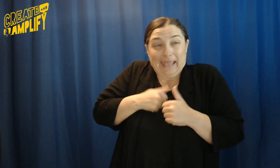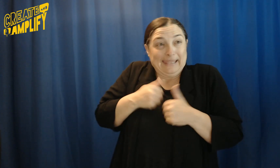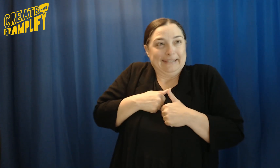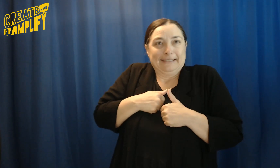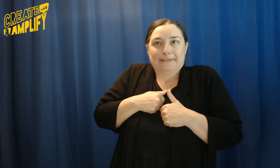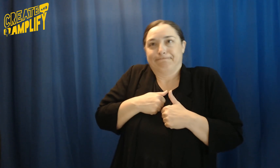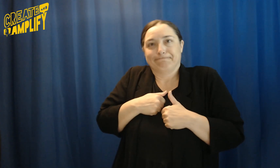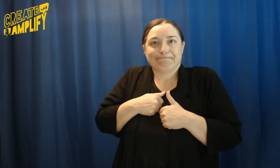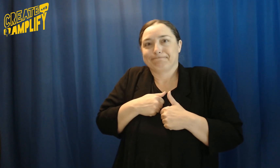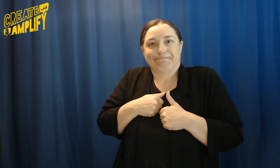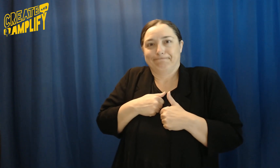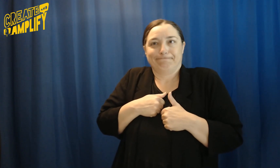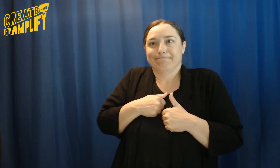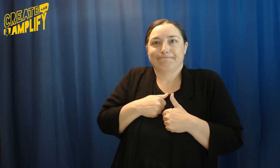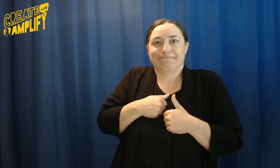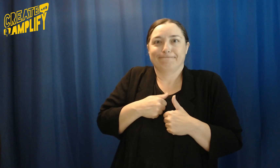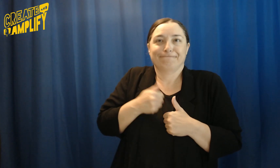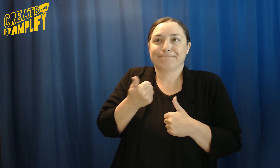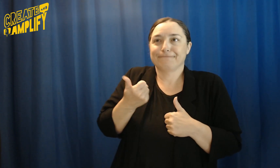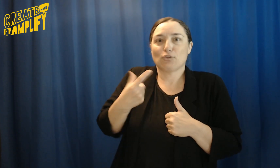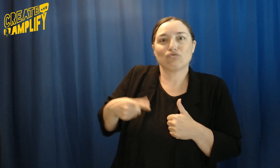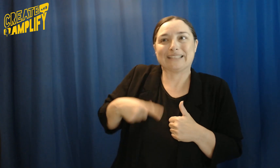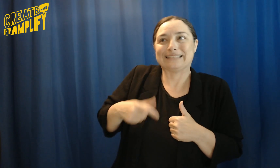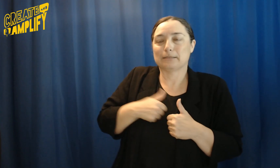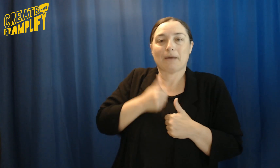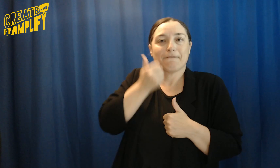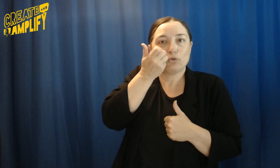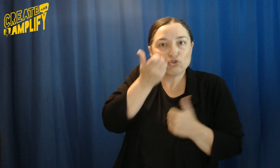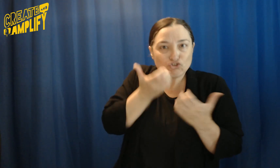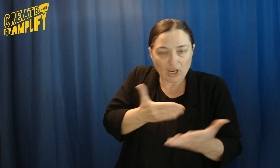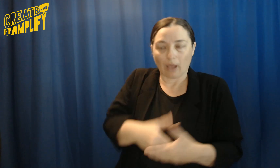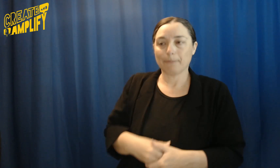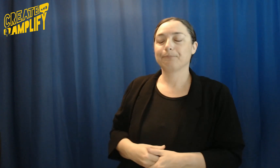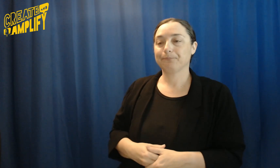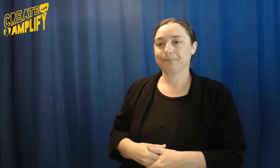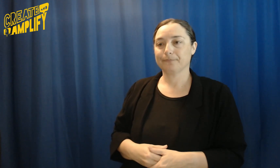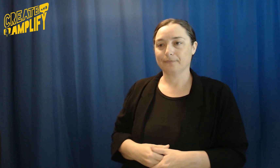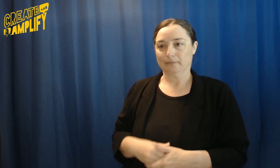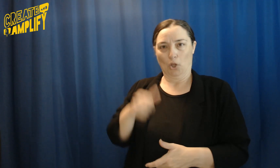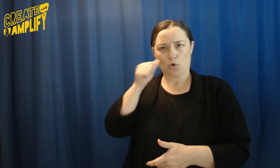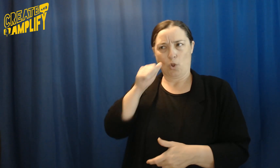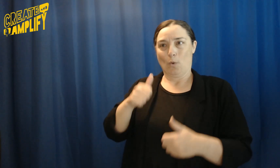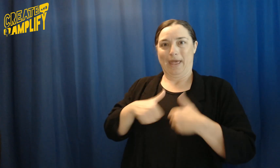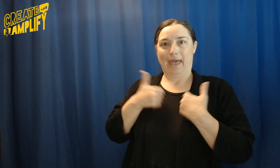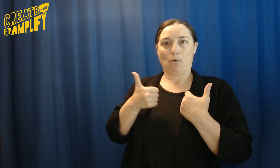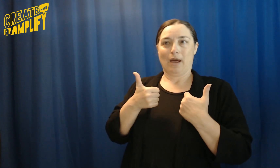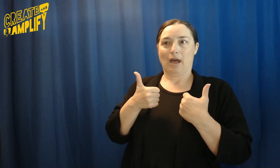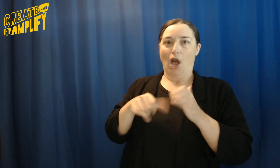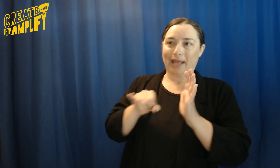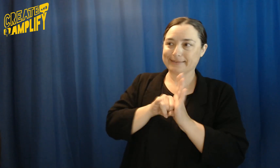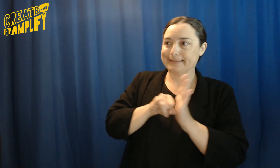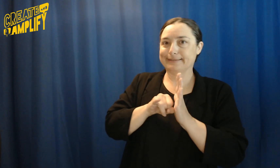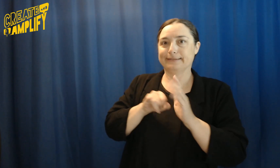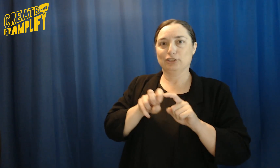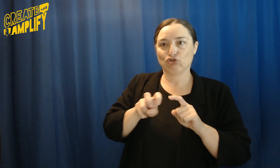that. And so I know that our journeys and our backgrounds and our identities are a bit different, but I feel like